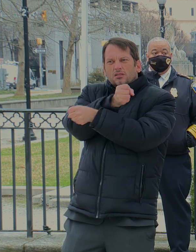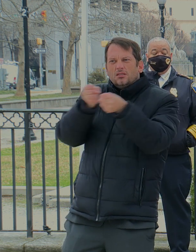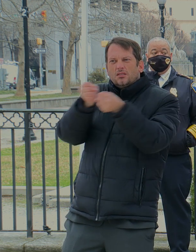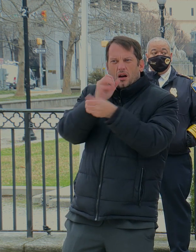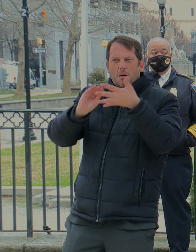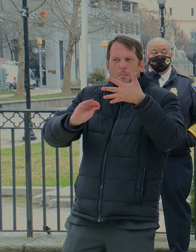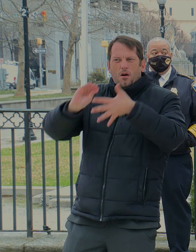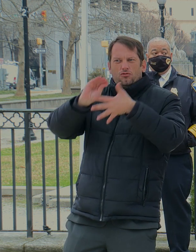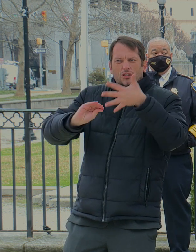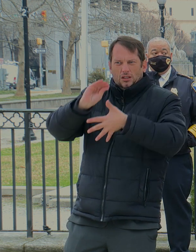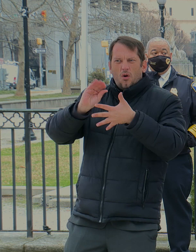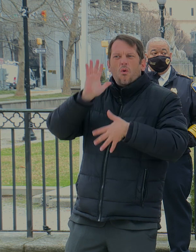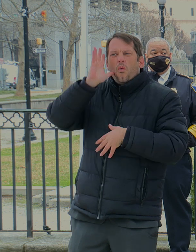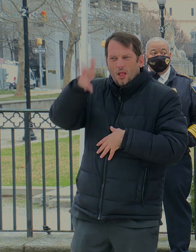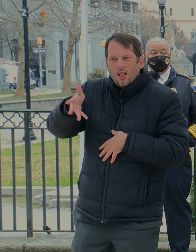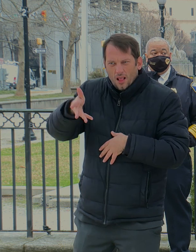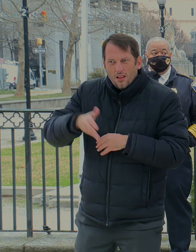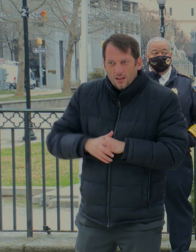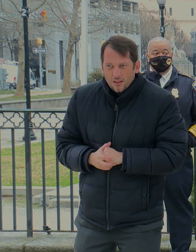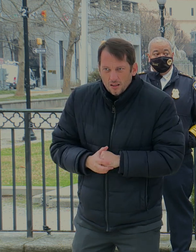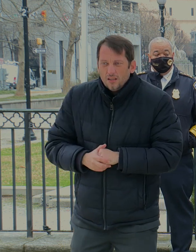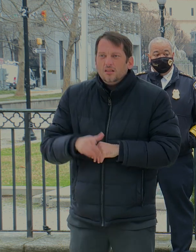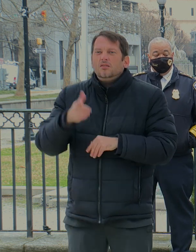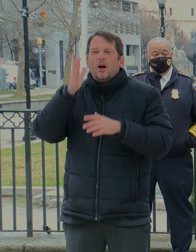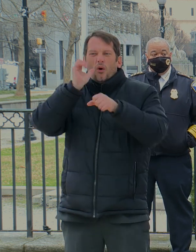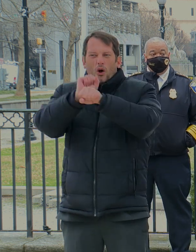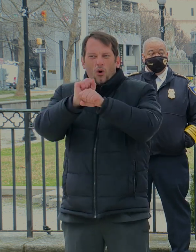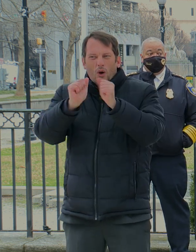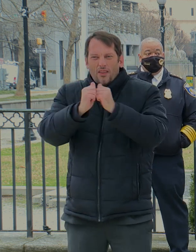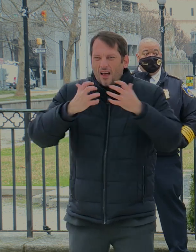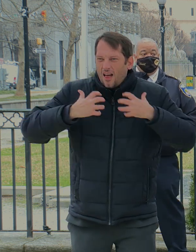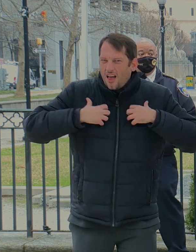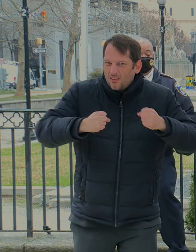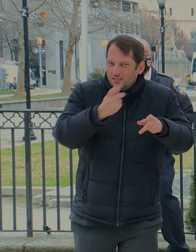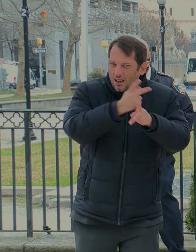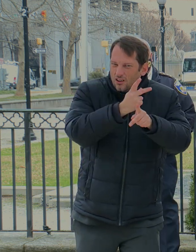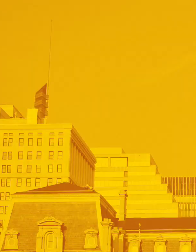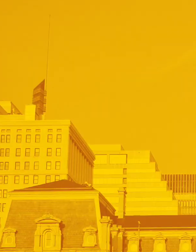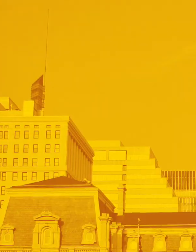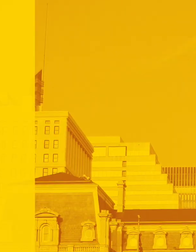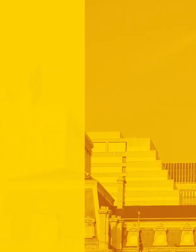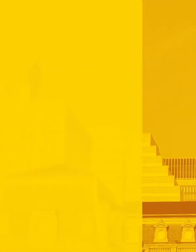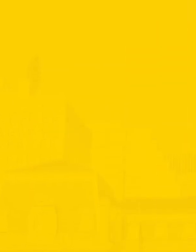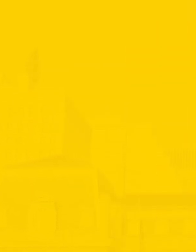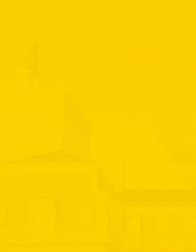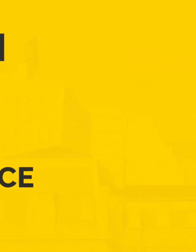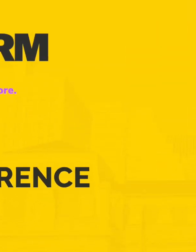healthcare partners and other providers. Thank you, everybody.